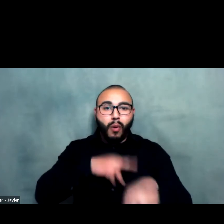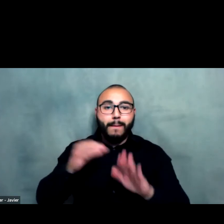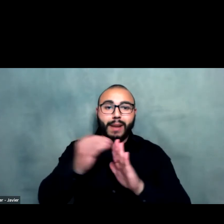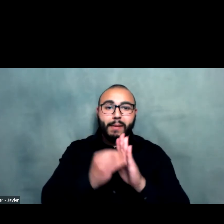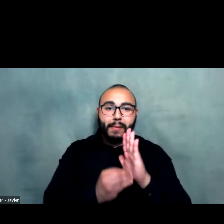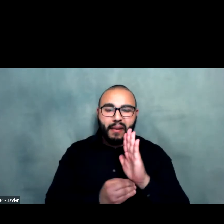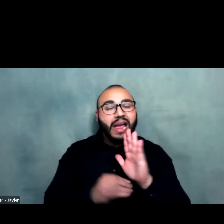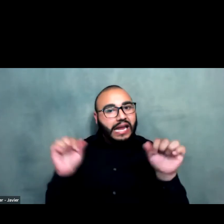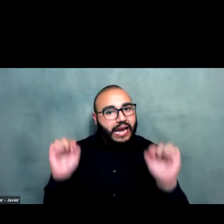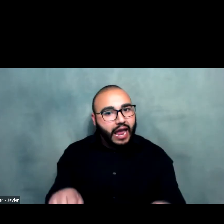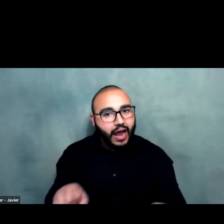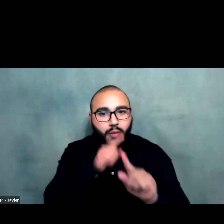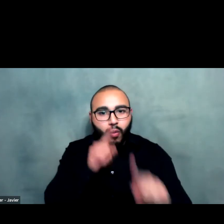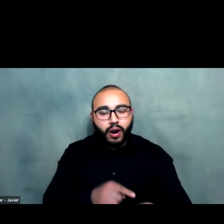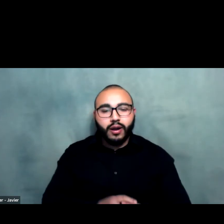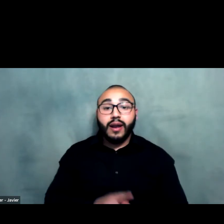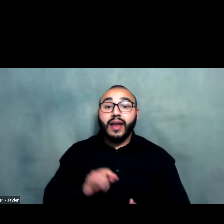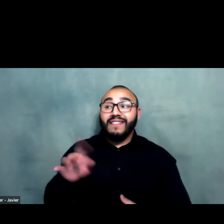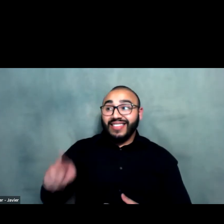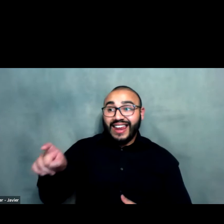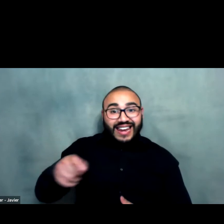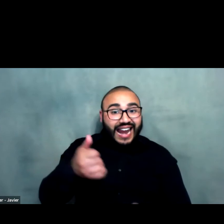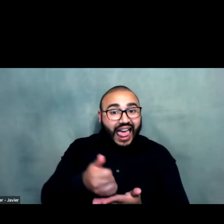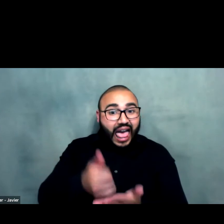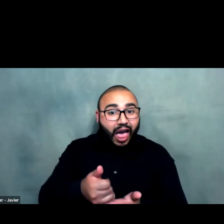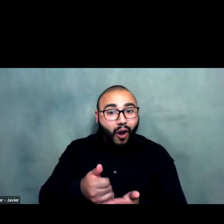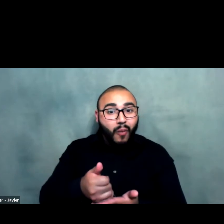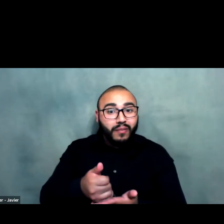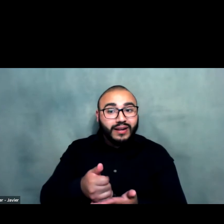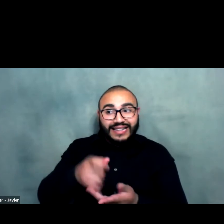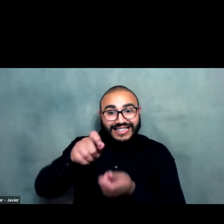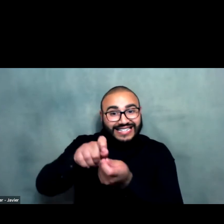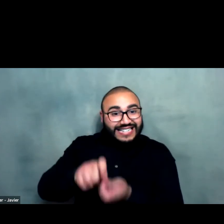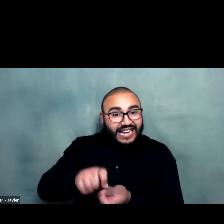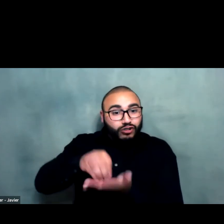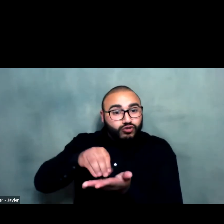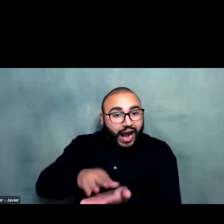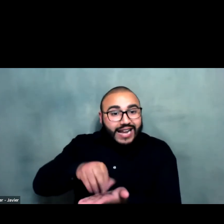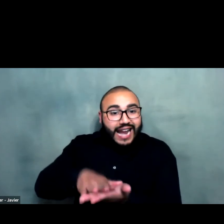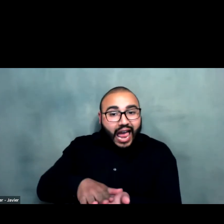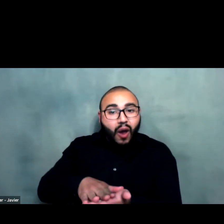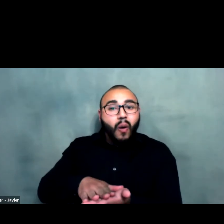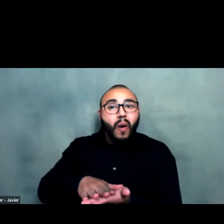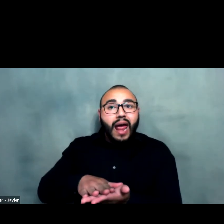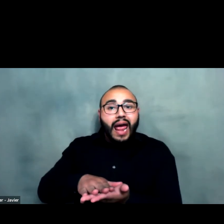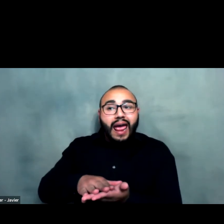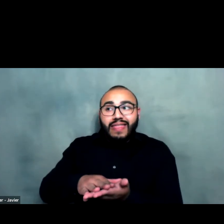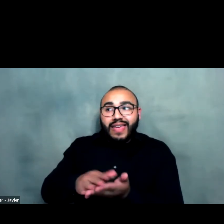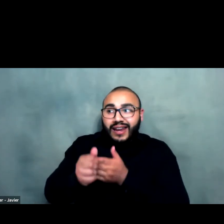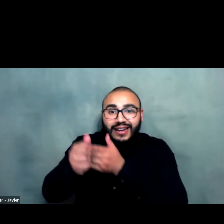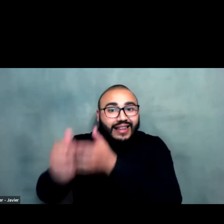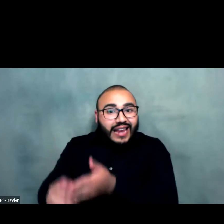well. And if they need help, write down the details with them, go online with them, and be there with them, because it's a